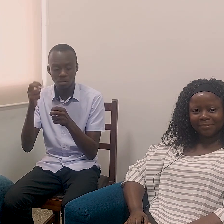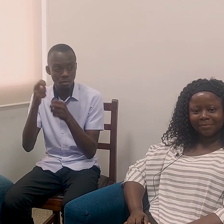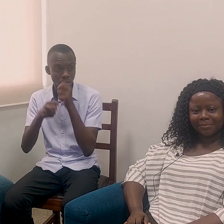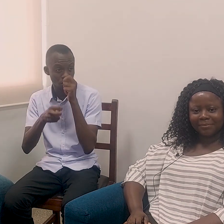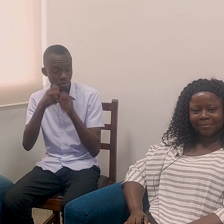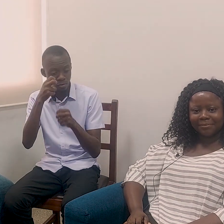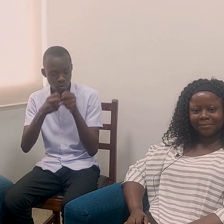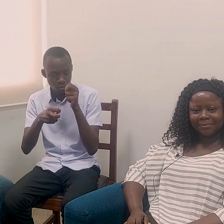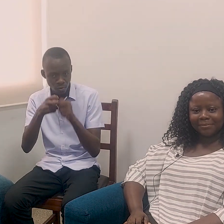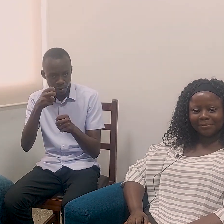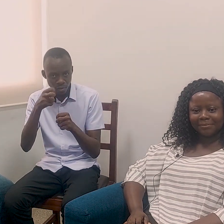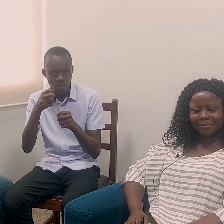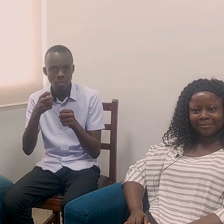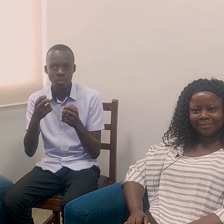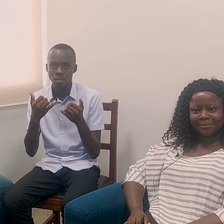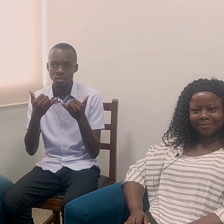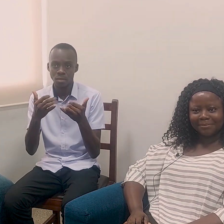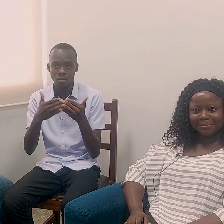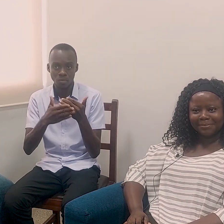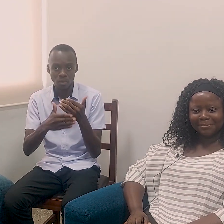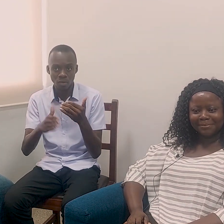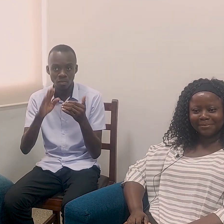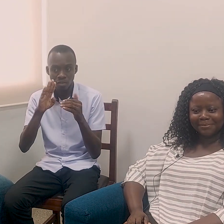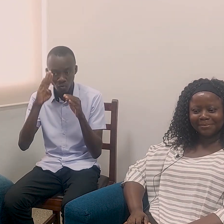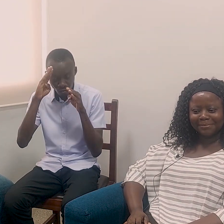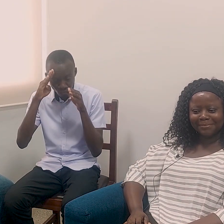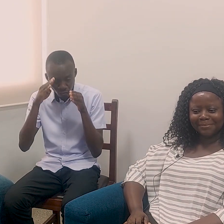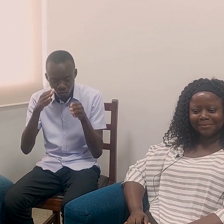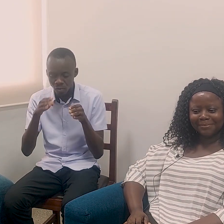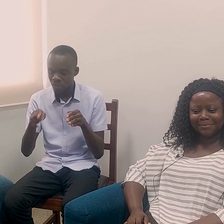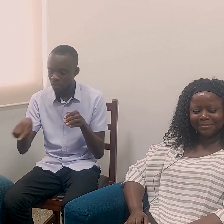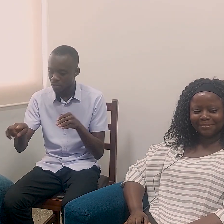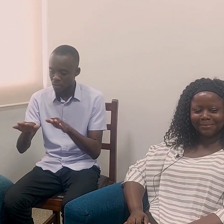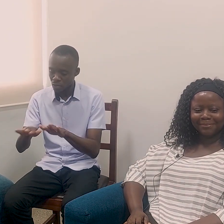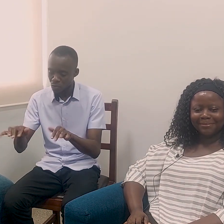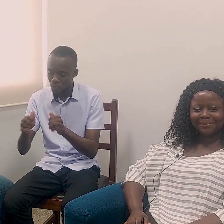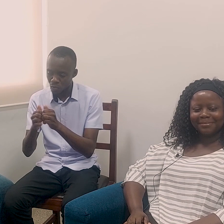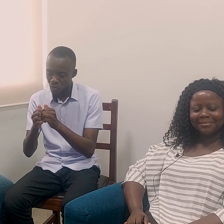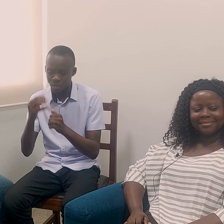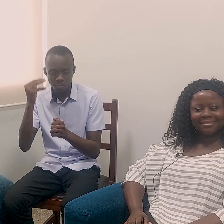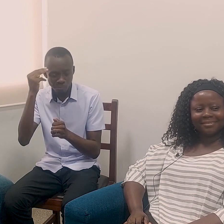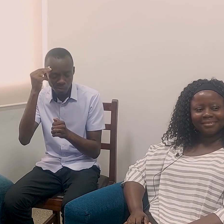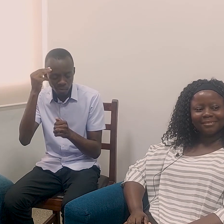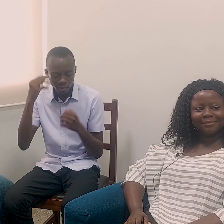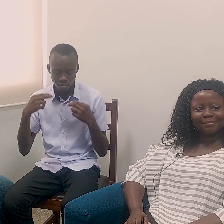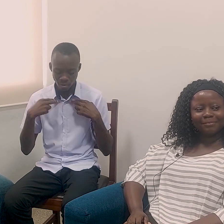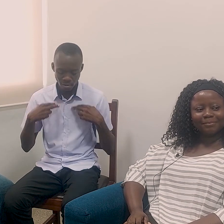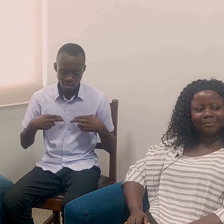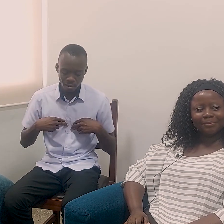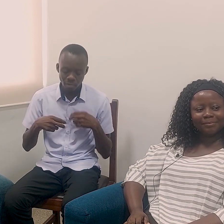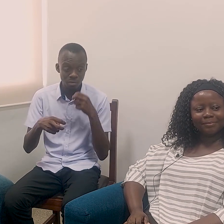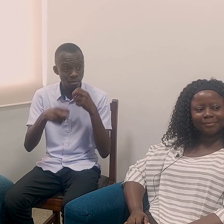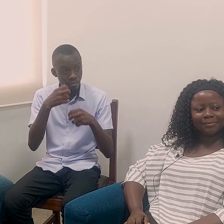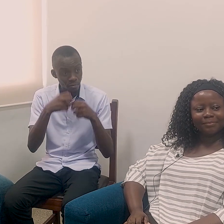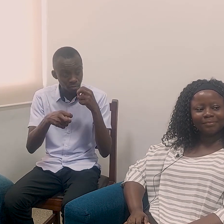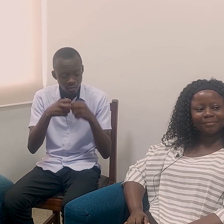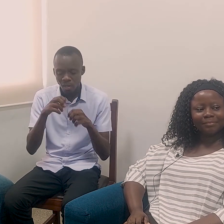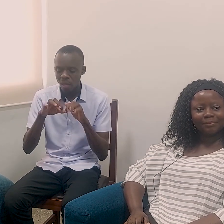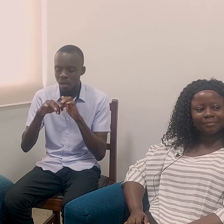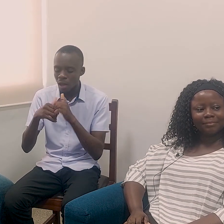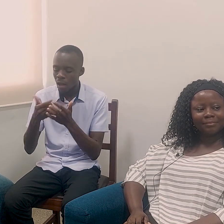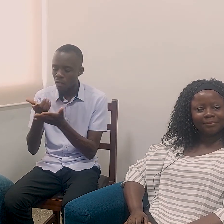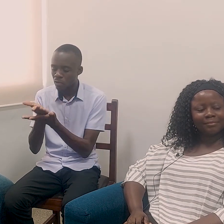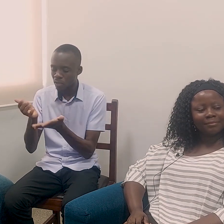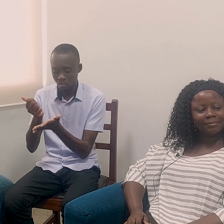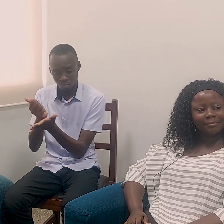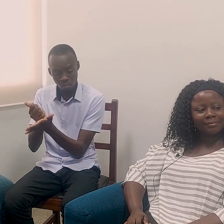into children with mental health conditions, therapy, recovery processes, rights, and anything in between.